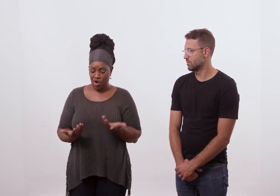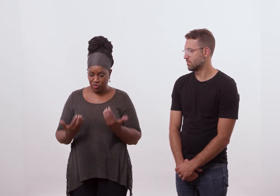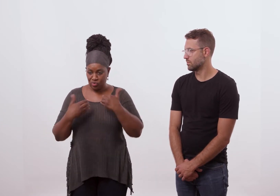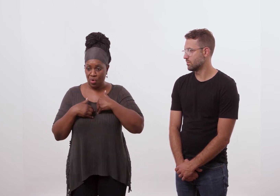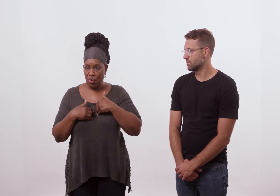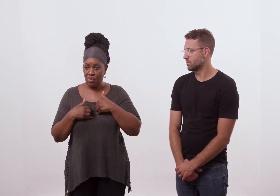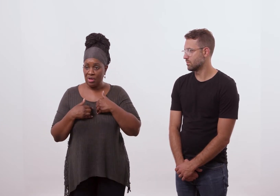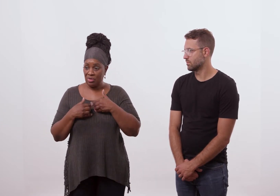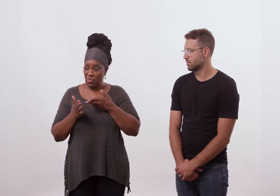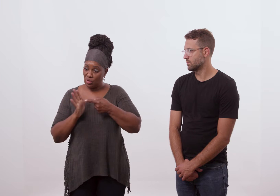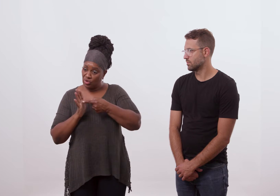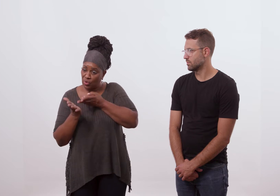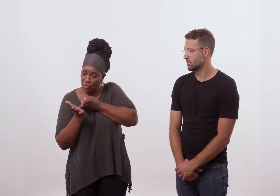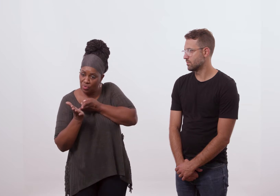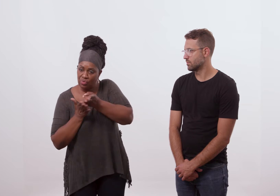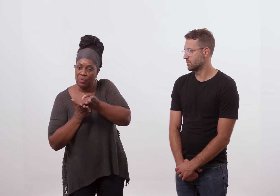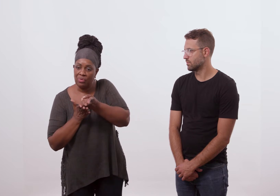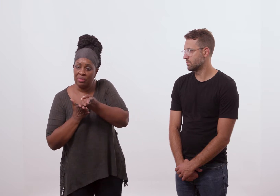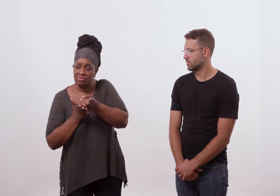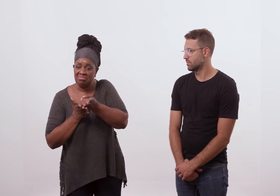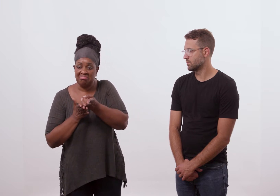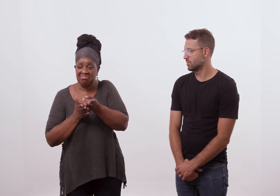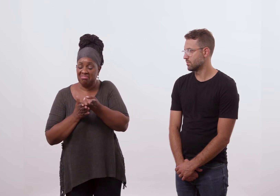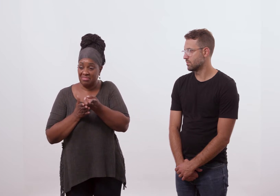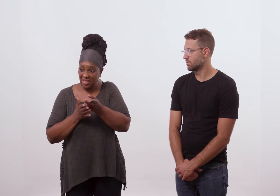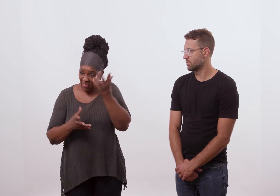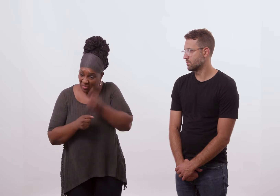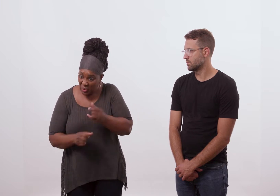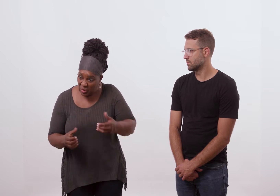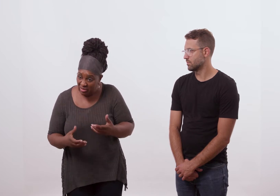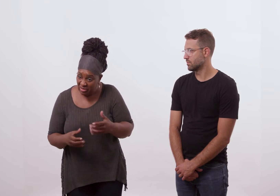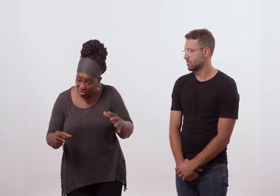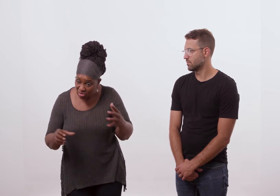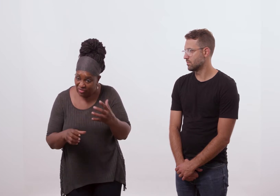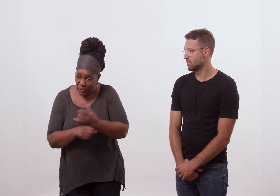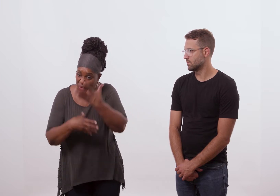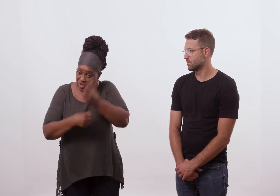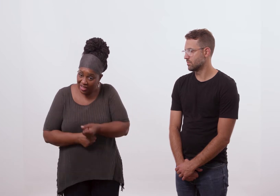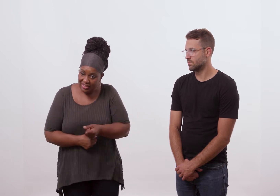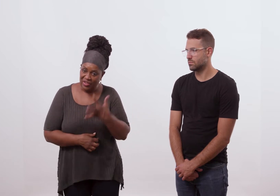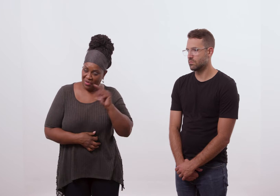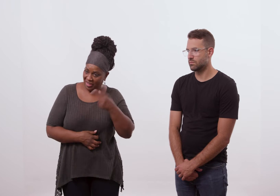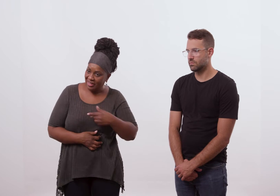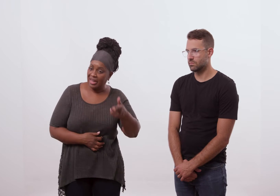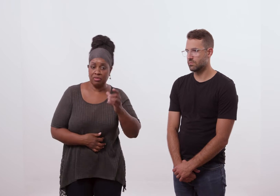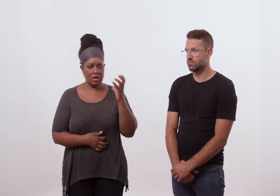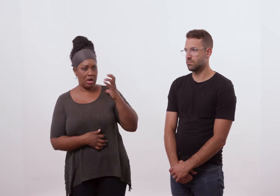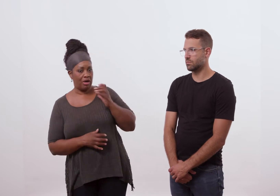at once in complete trust, holding back nothing. Complete trust? But then... You'll find out. Cutter